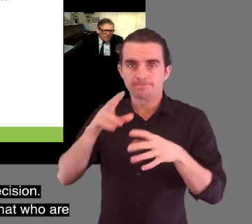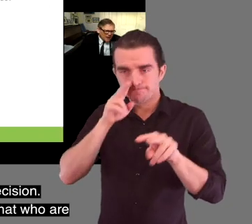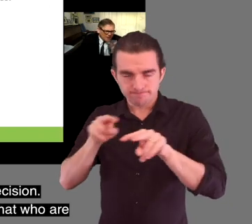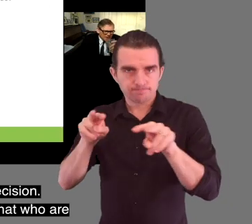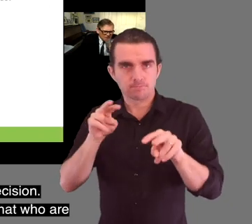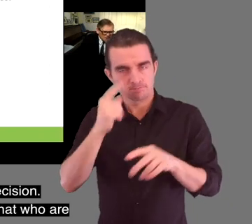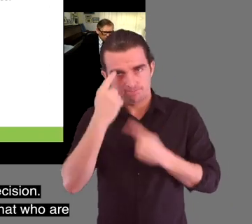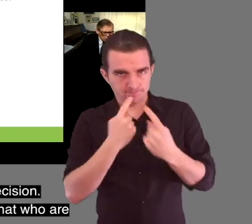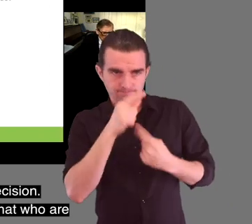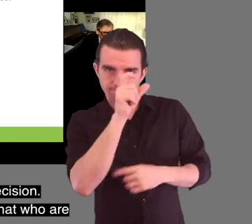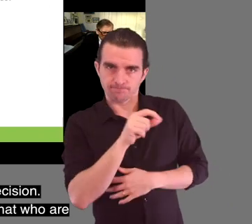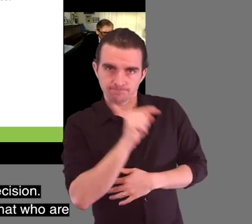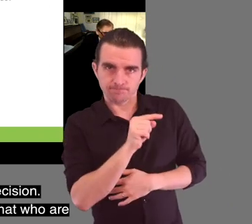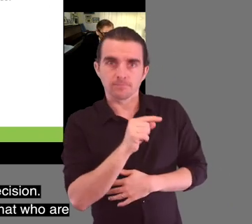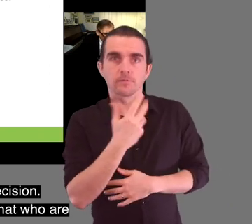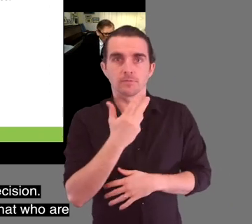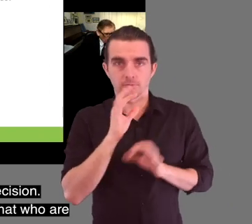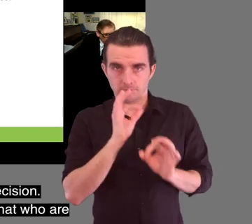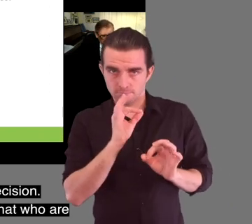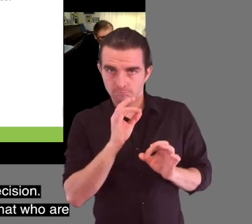who's making the decisions.